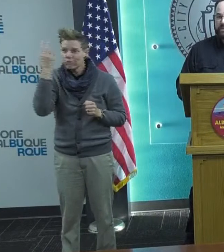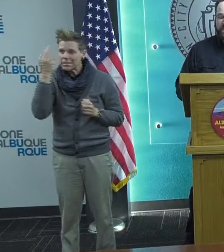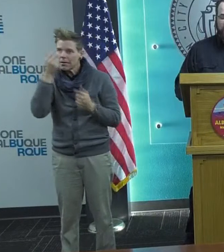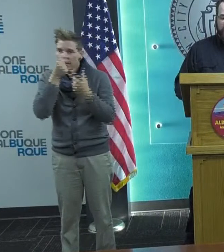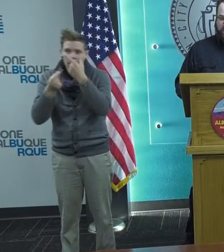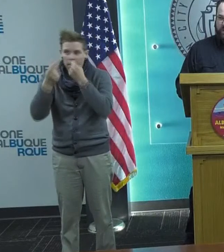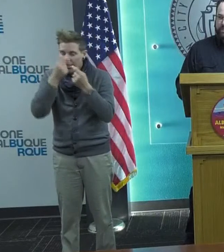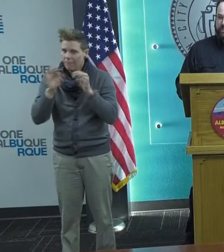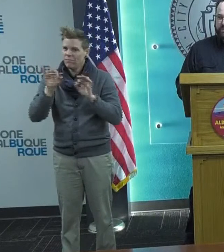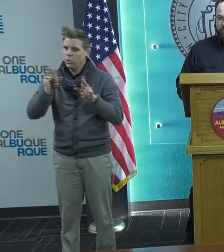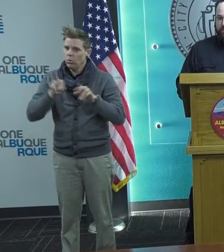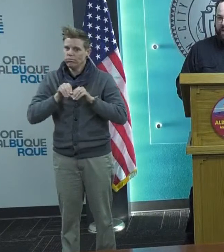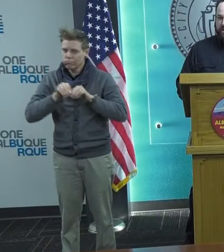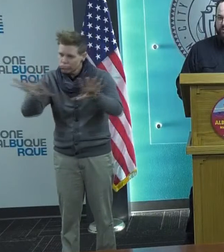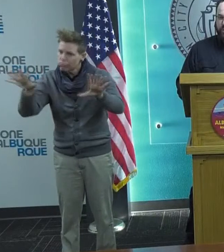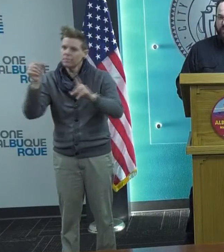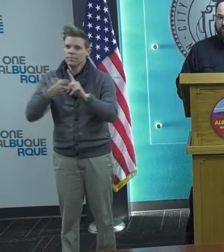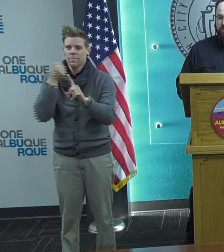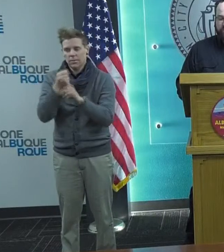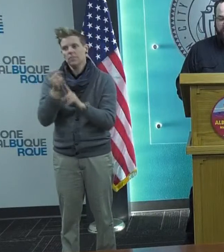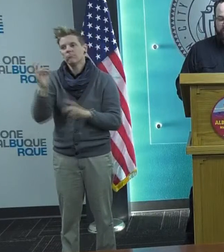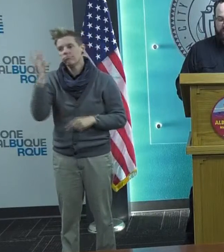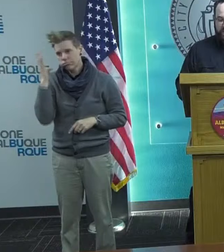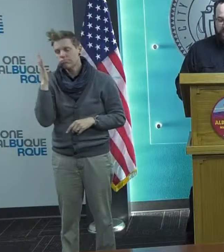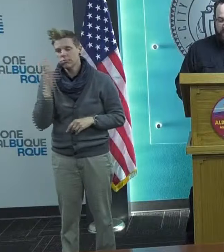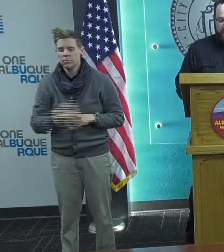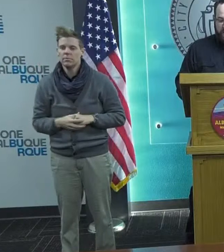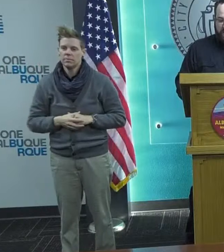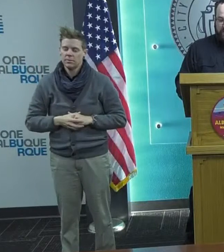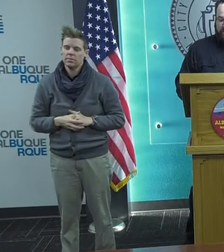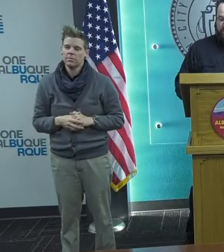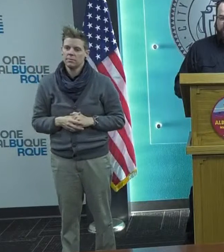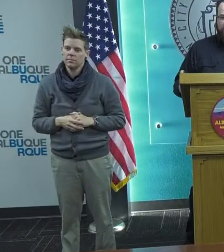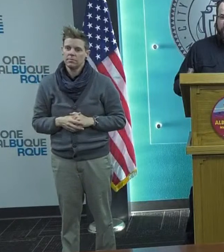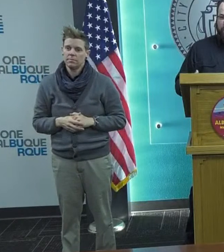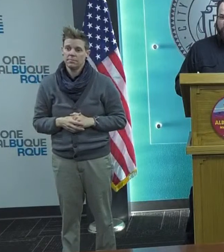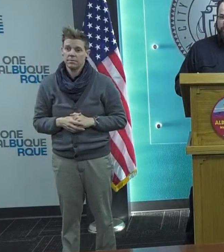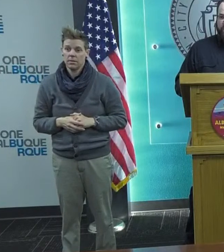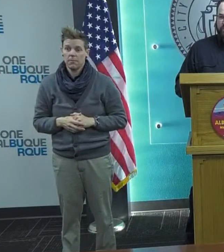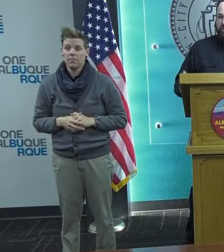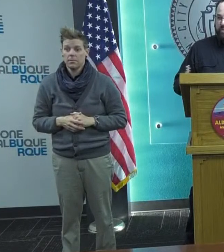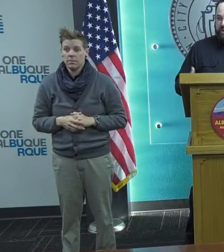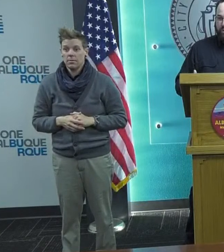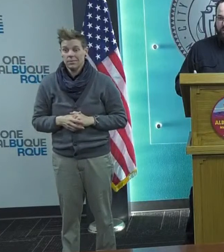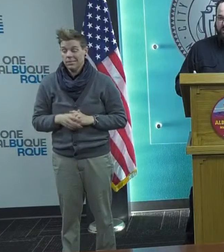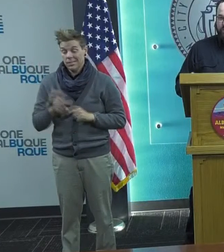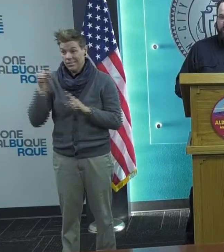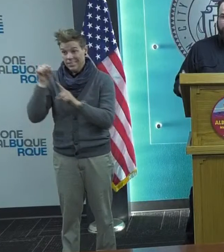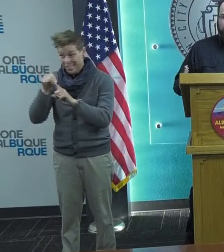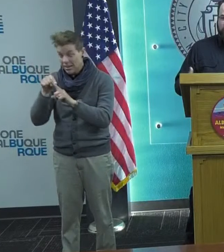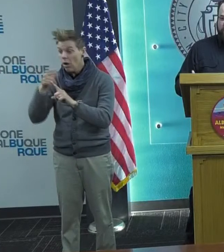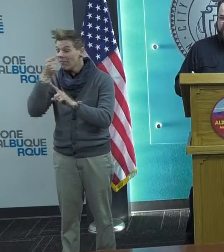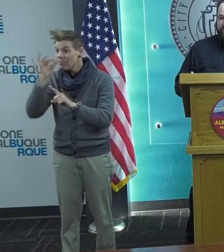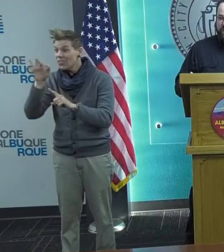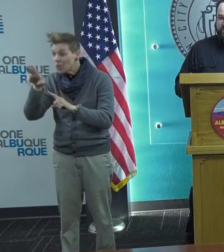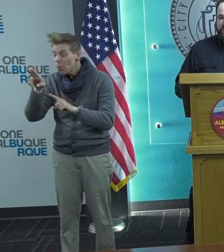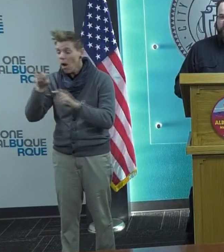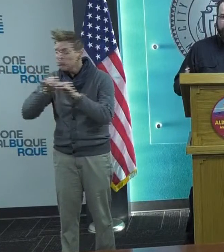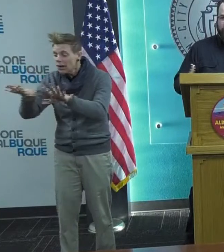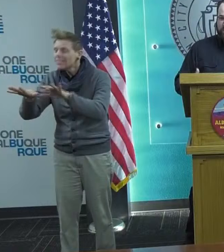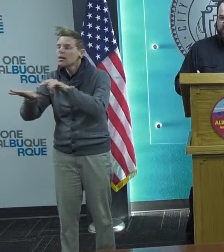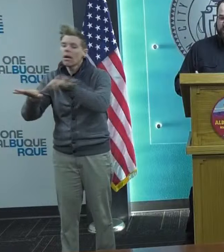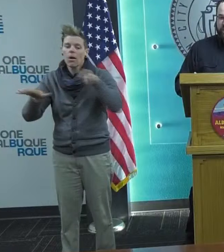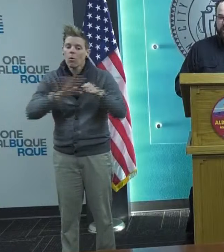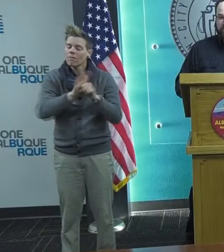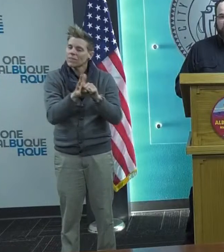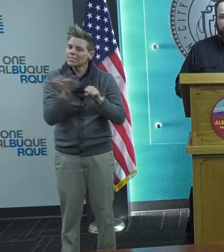winter months, and we're going to see similar patterns with coronavirus. It's also a time when we start to move indoors. We're in more confined spaces.